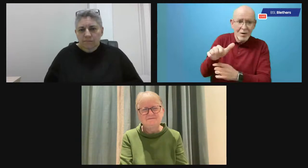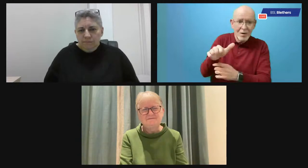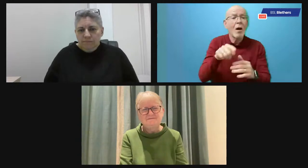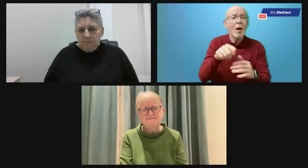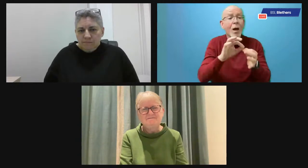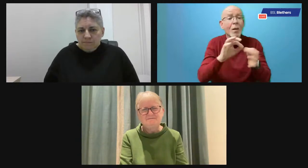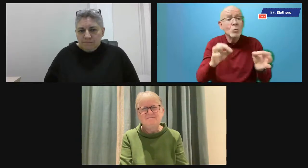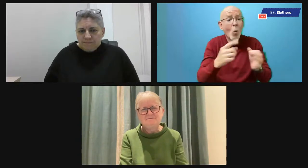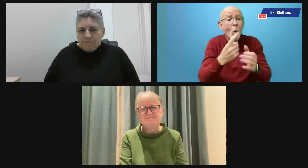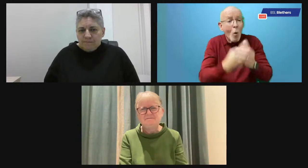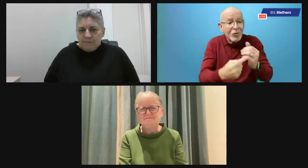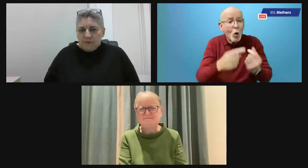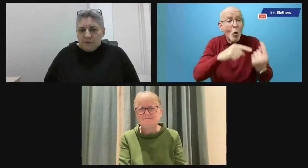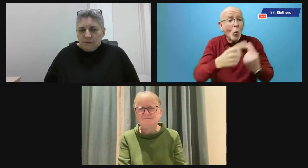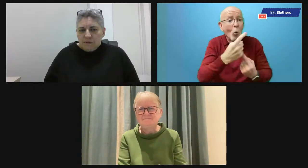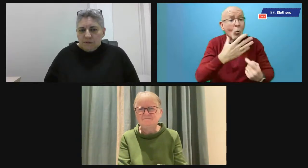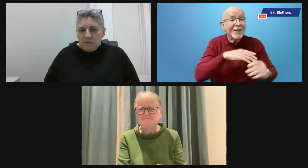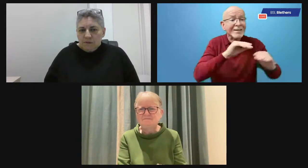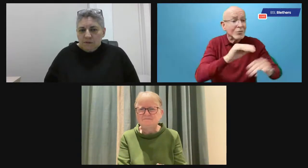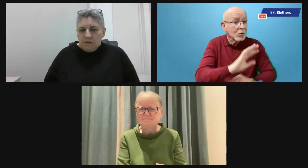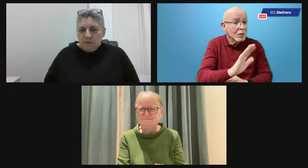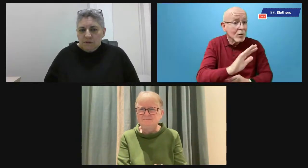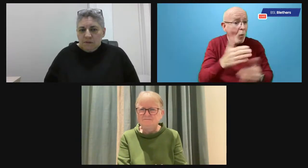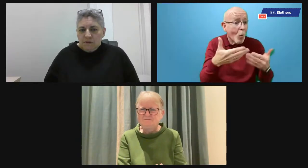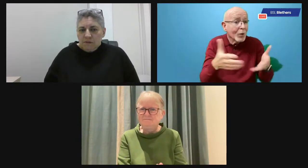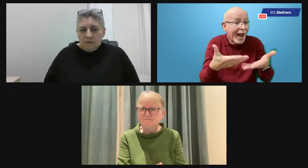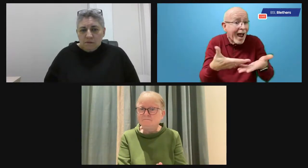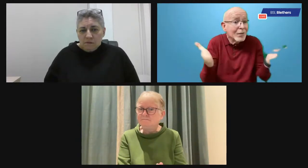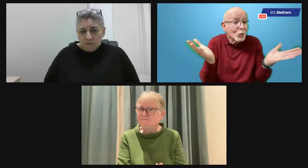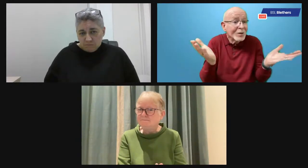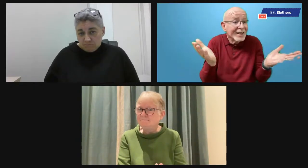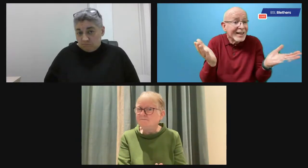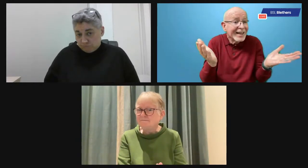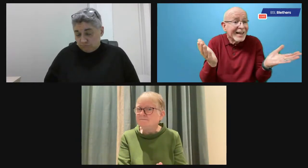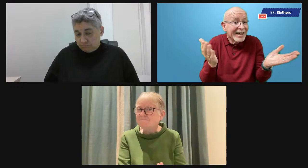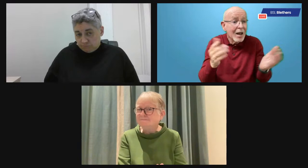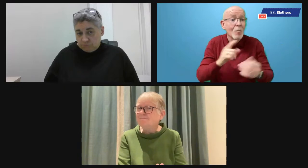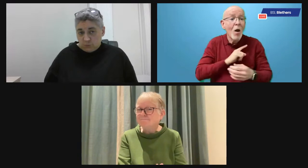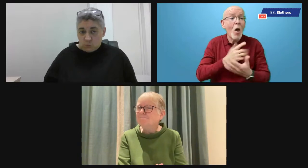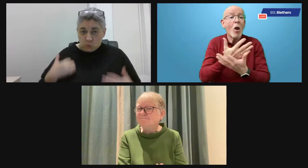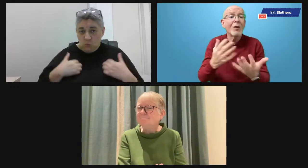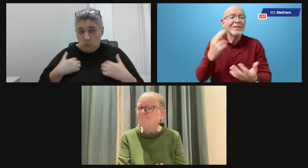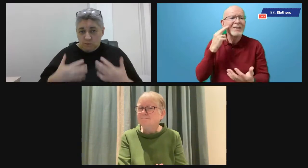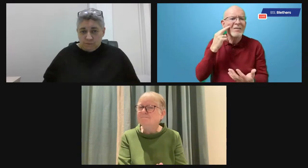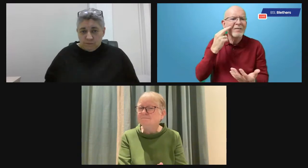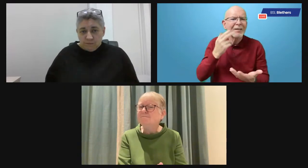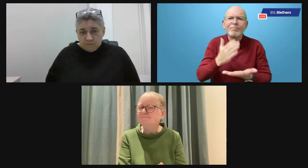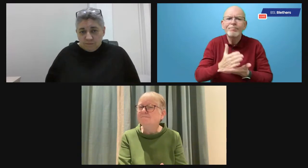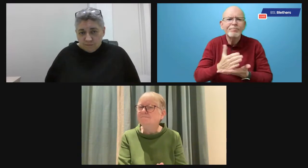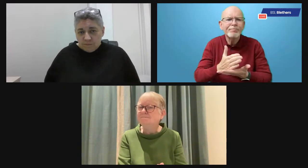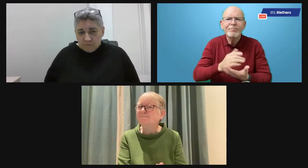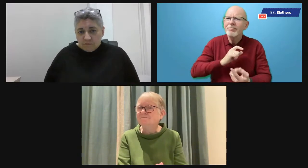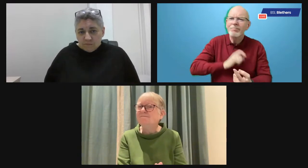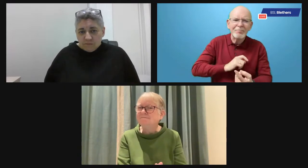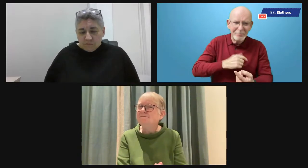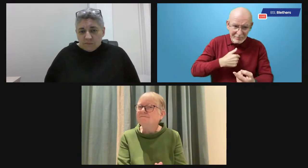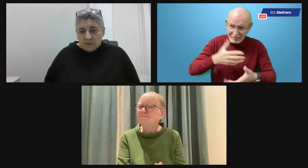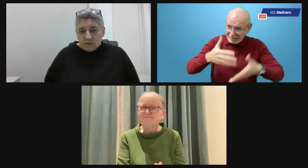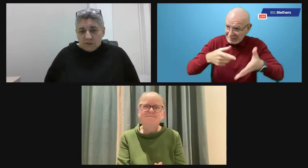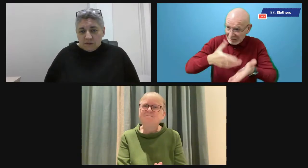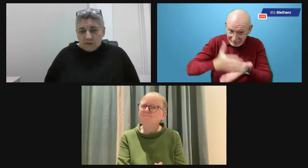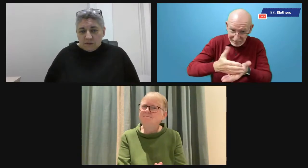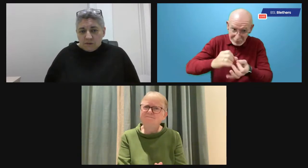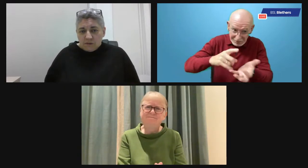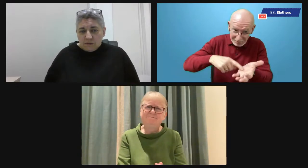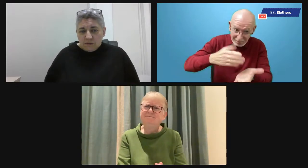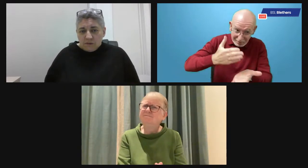Yeah. It was there and available to all, and it was open to everyone because a lot of deaf